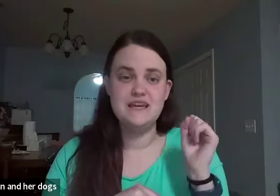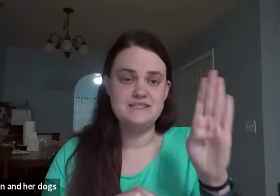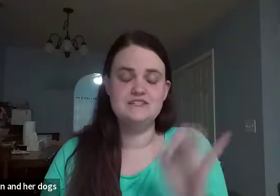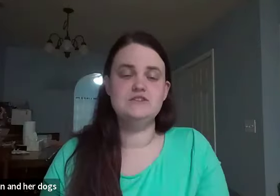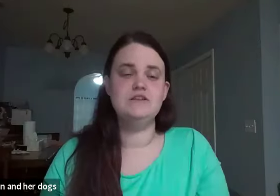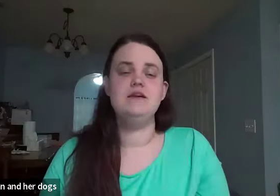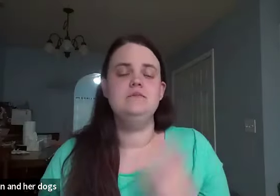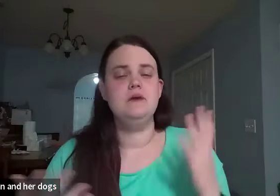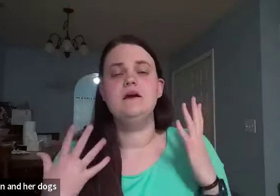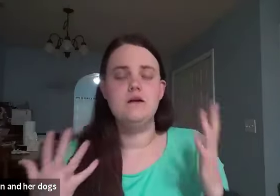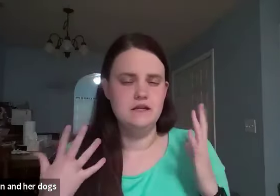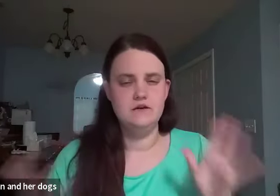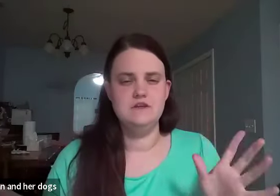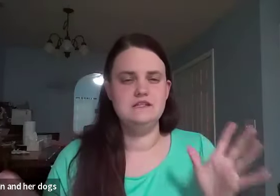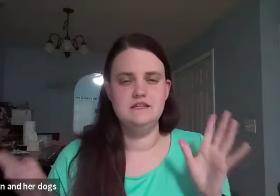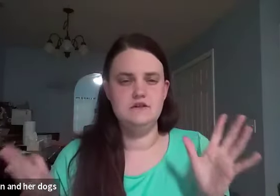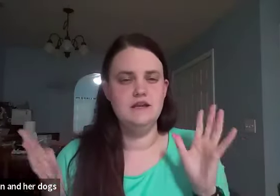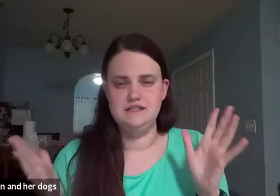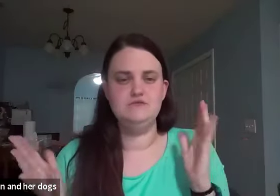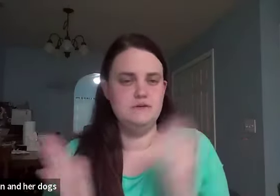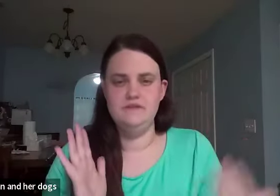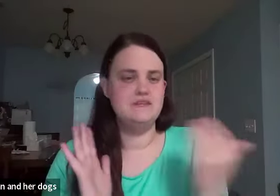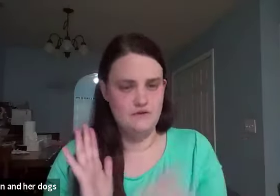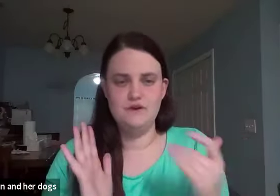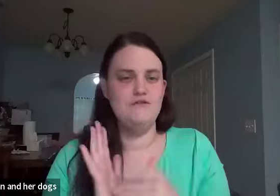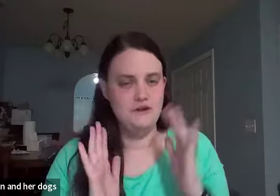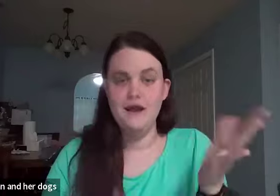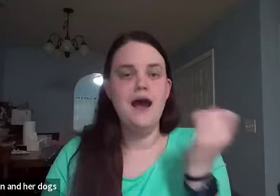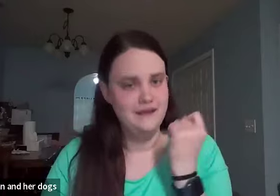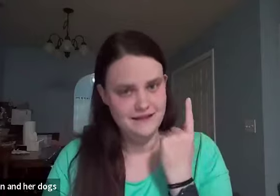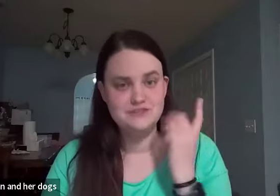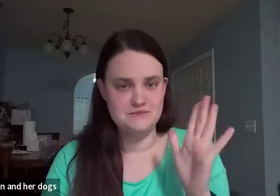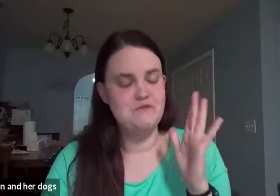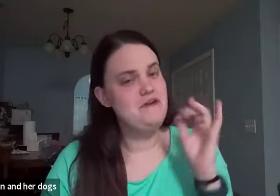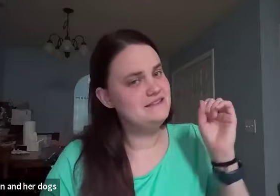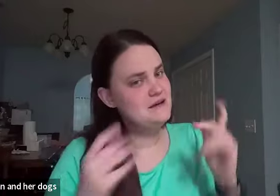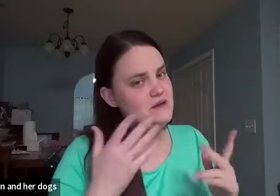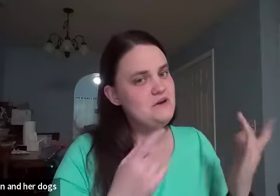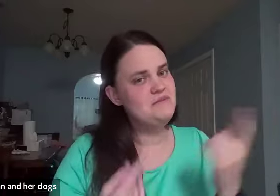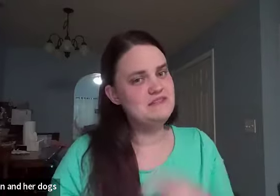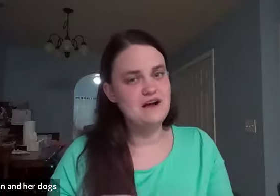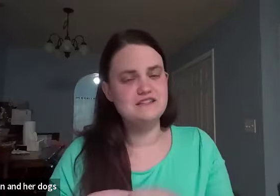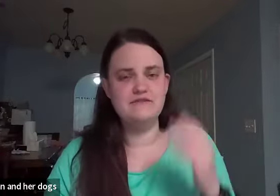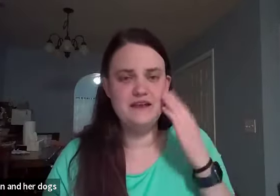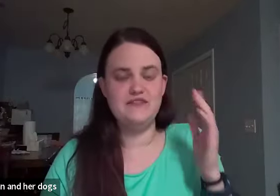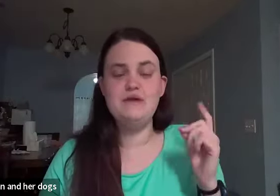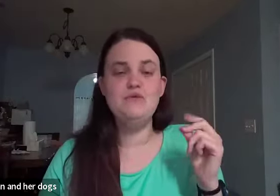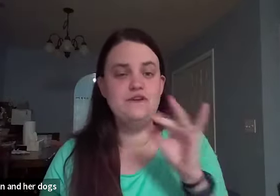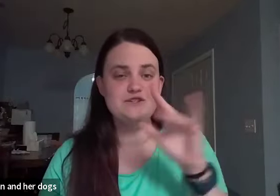the ABCs and you're like, ma'am, I already know this. I do not need to repeat this over and over again. I get it. Trust me. We've had some people come in this class that have like, they will